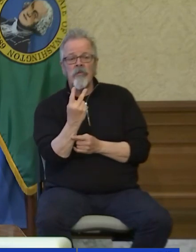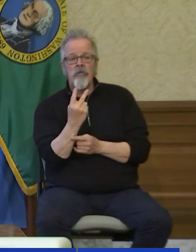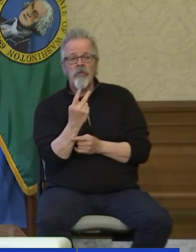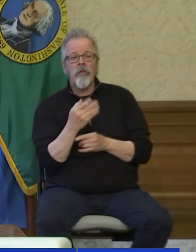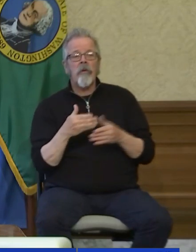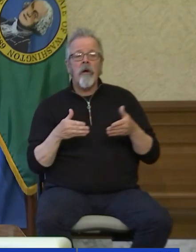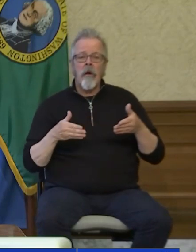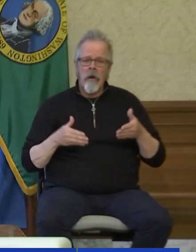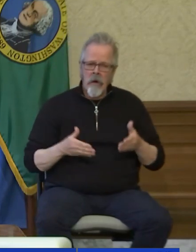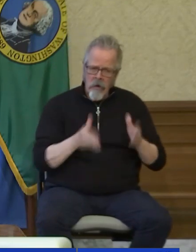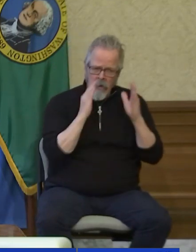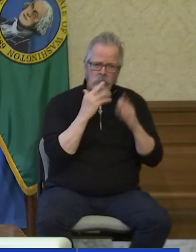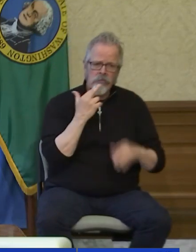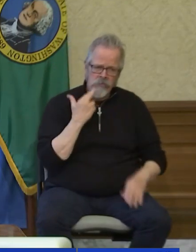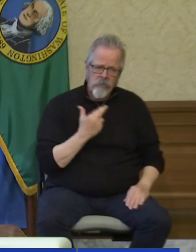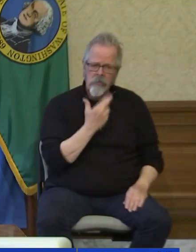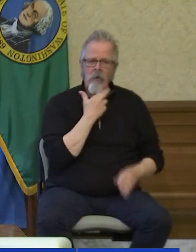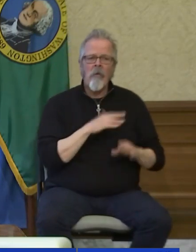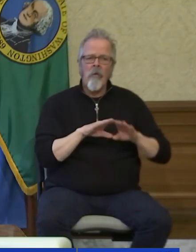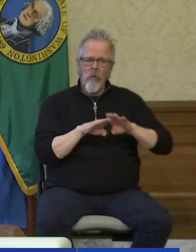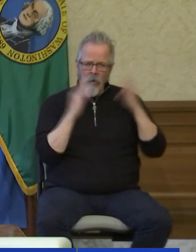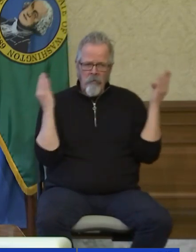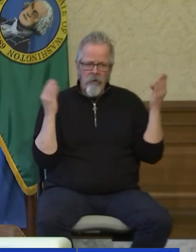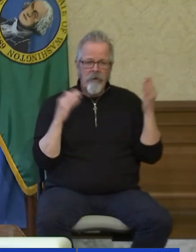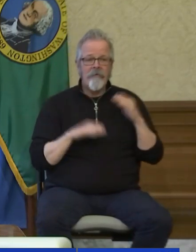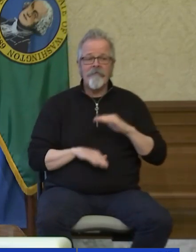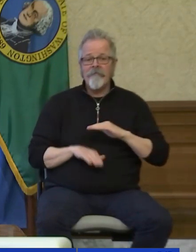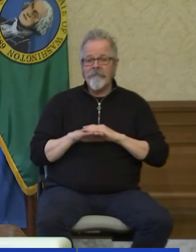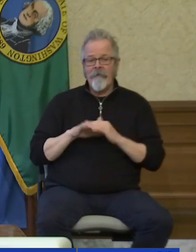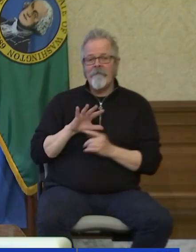industry to adopt, that is a possibility.